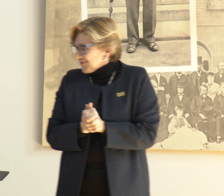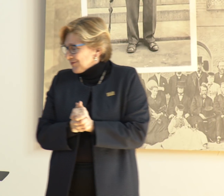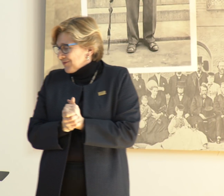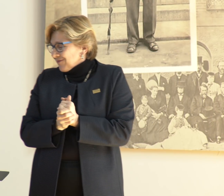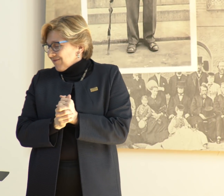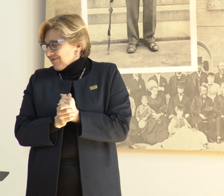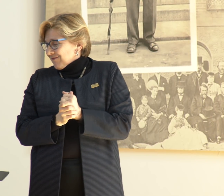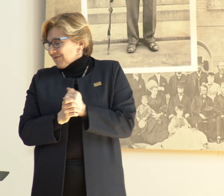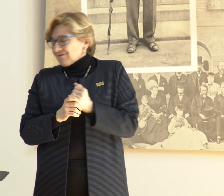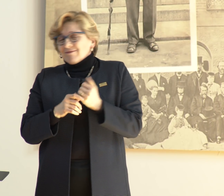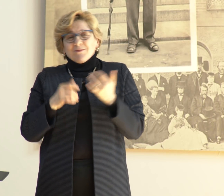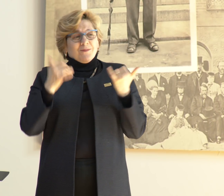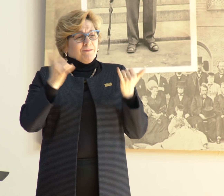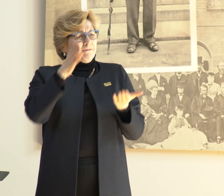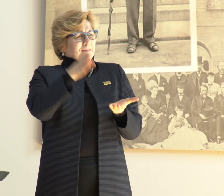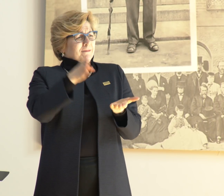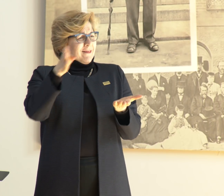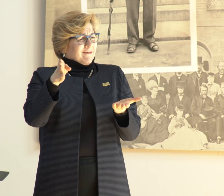stories about Bernard Bragg with one another.